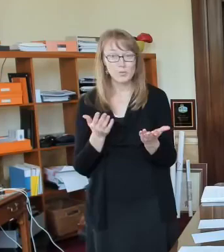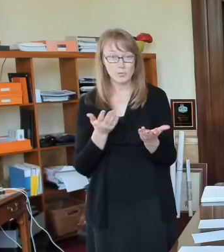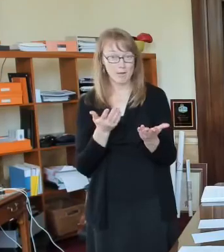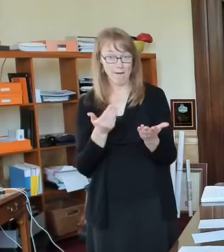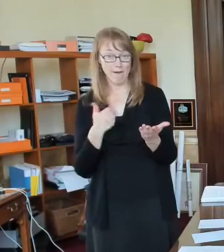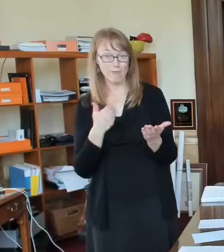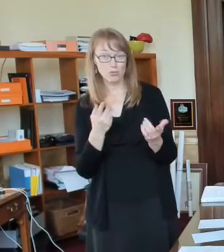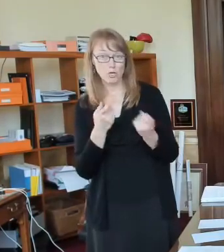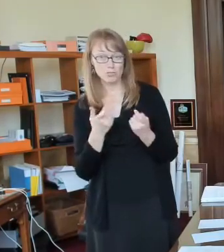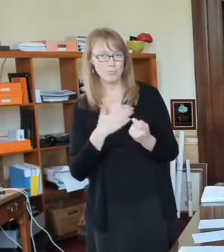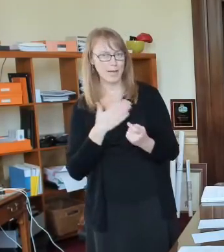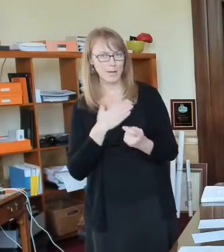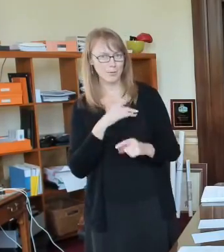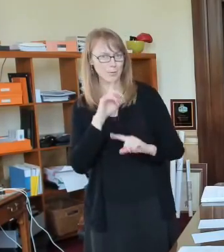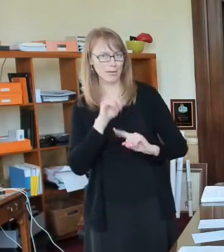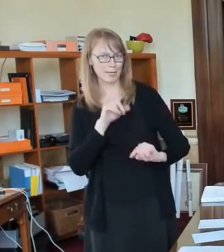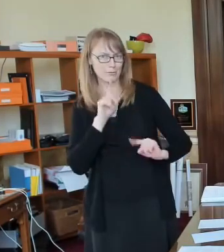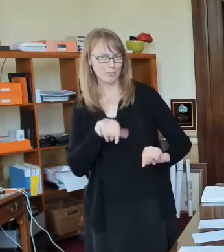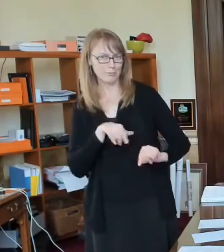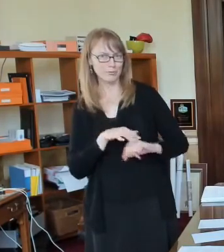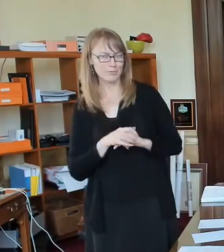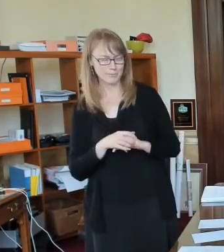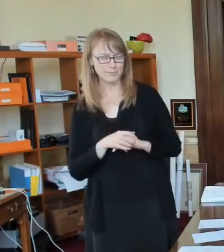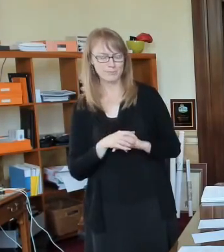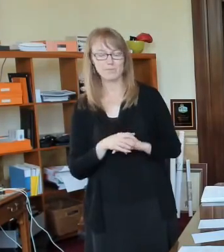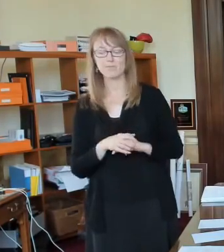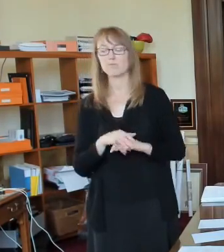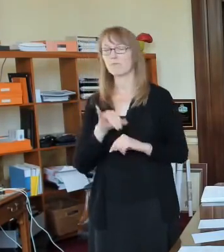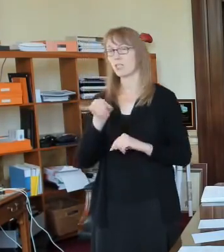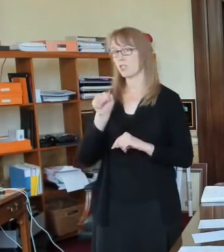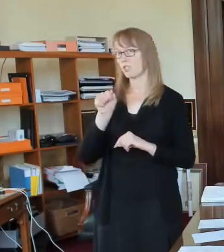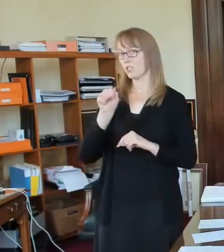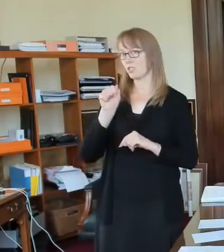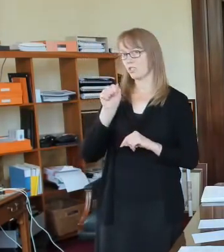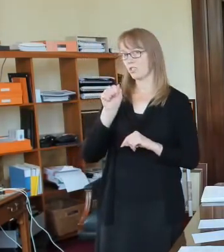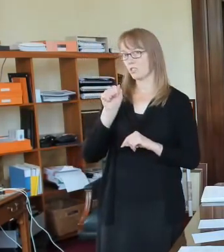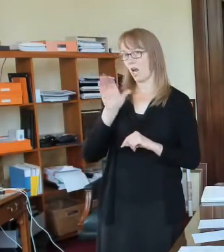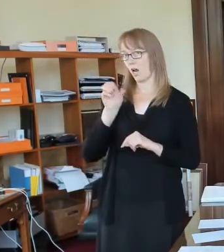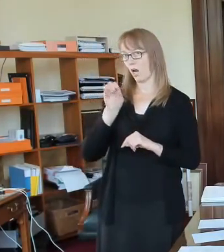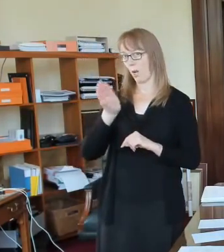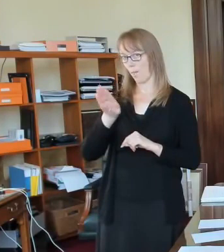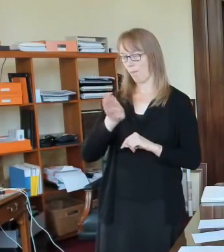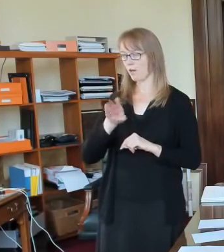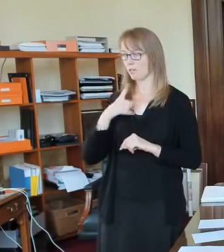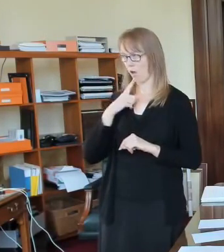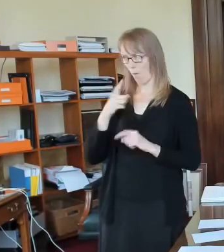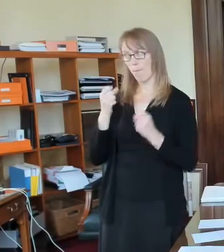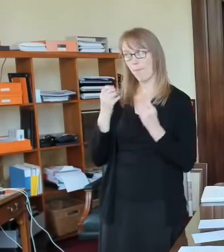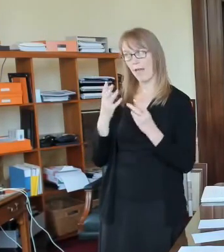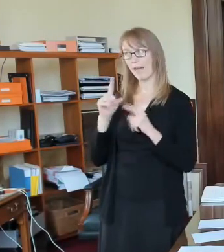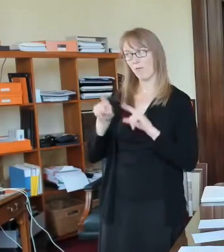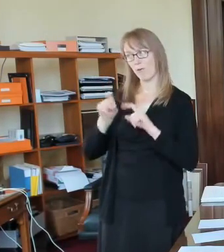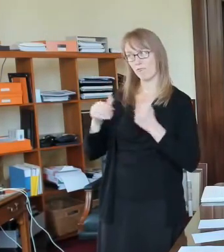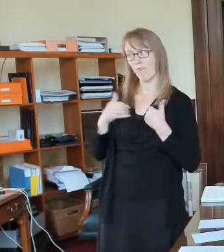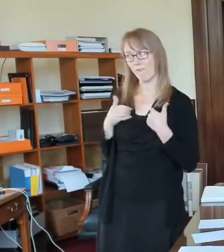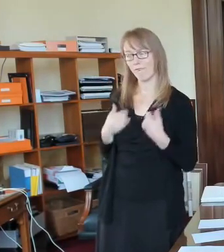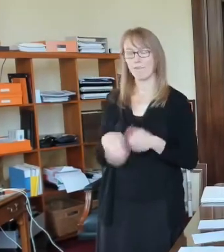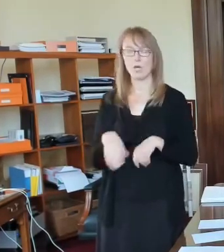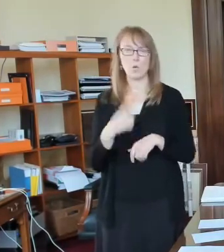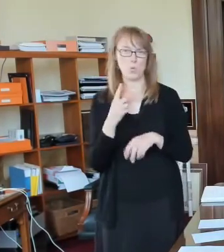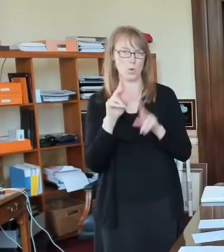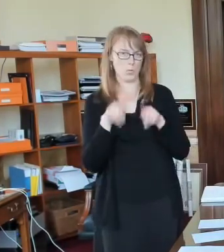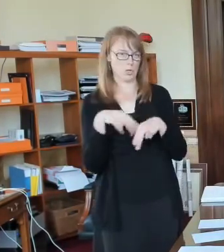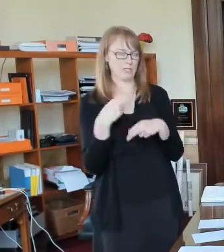us. We have quite a few questions, Mayor. So starting on violence and crime, we have a question from Kyle